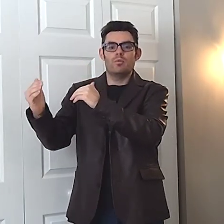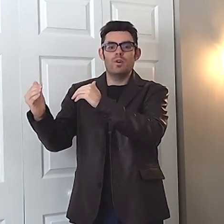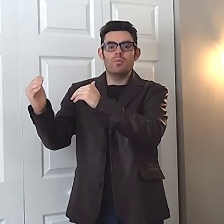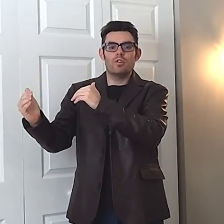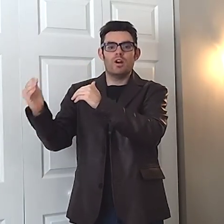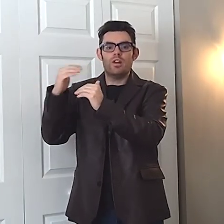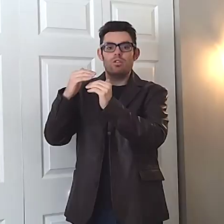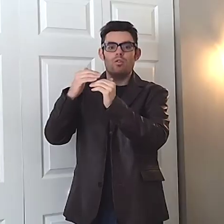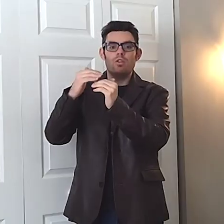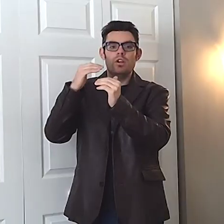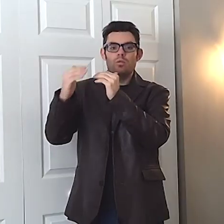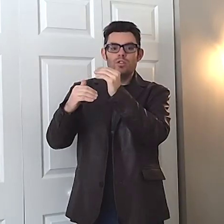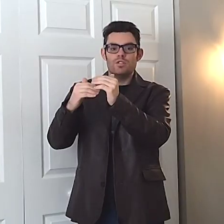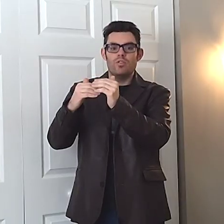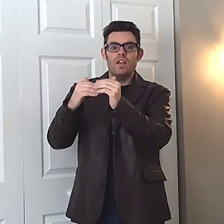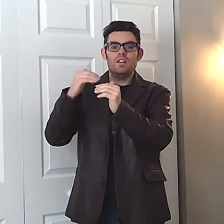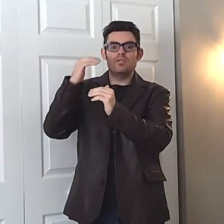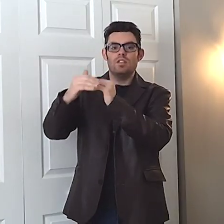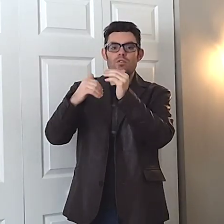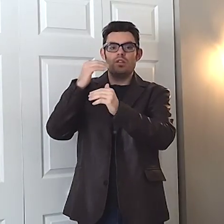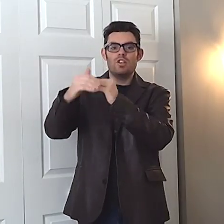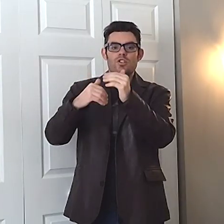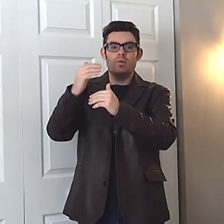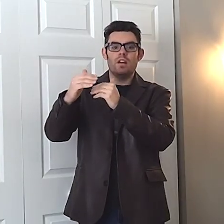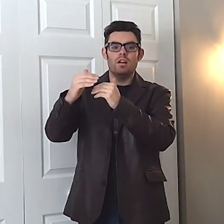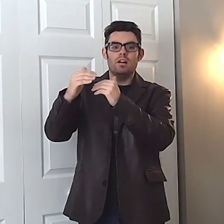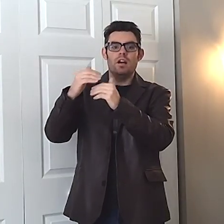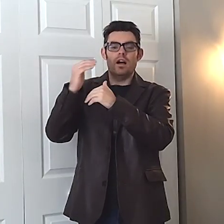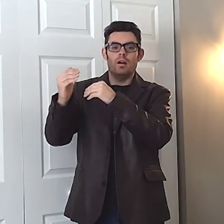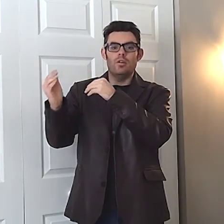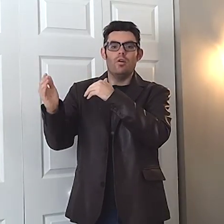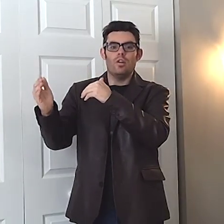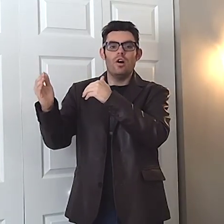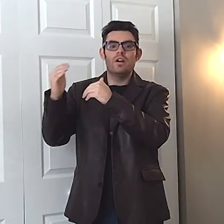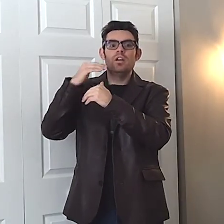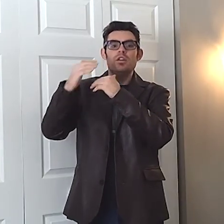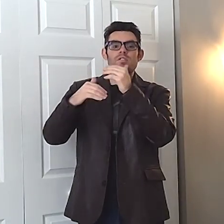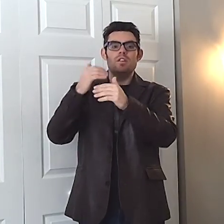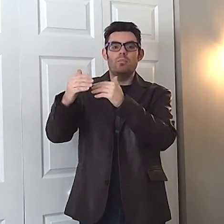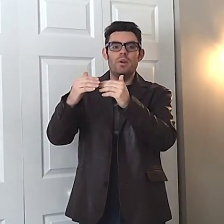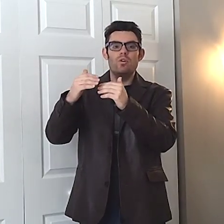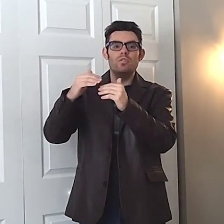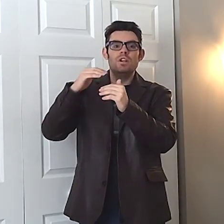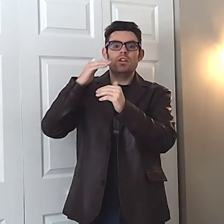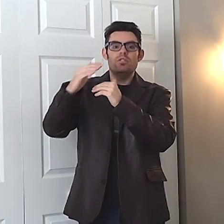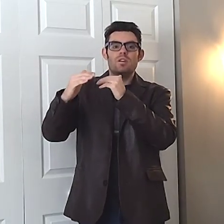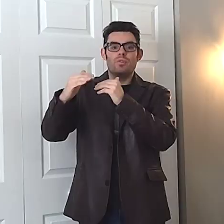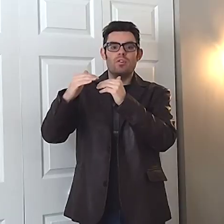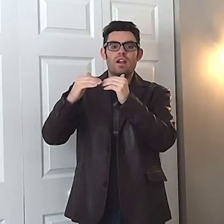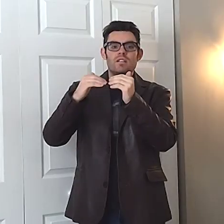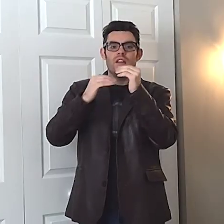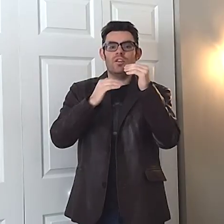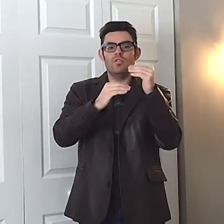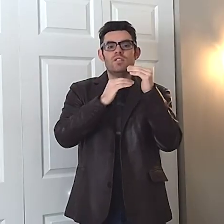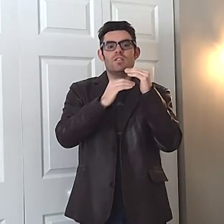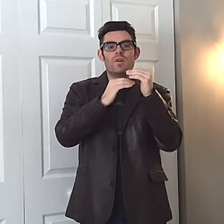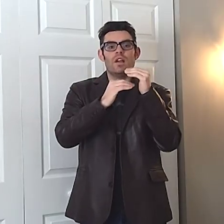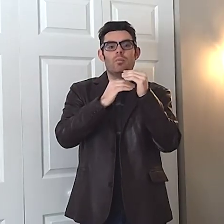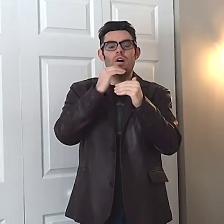between Murtaugh and Thorn, which is great. You see the relationship kind of go along. You see it build. You see it progress. And you do see them kind of bond a